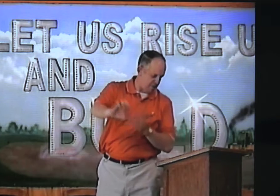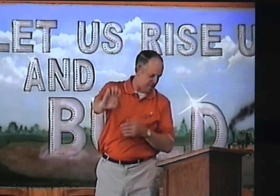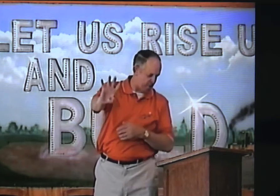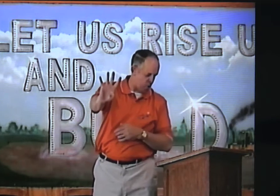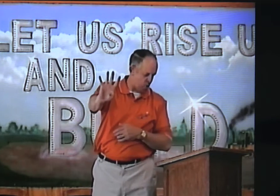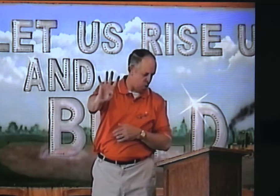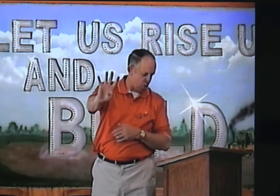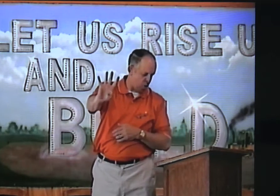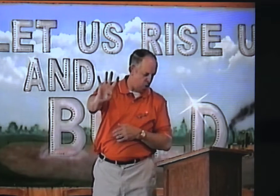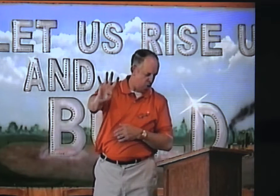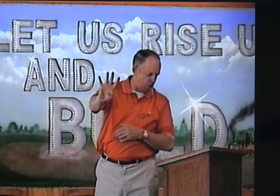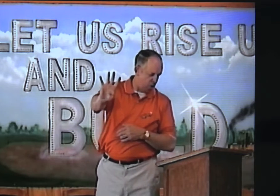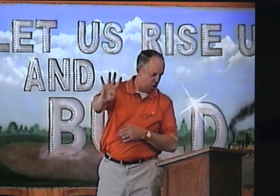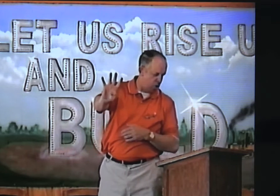Proverbs chapter 4.